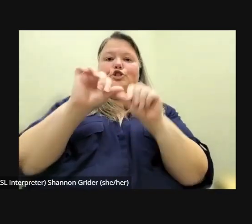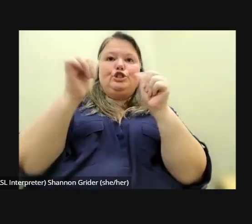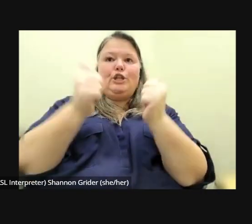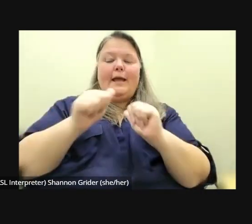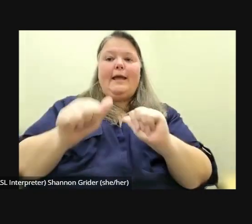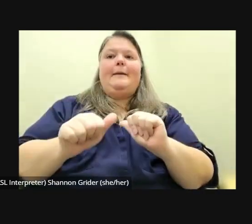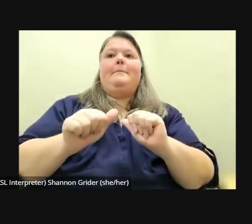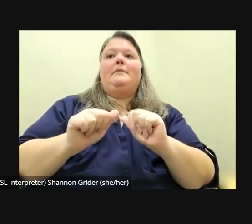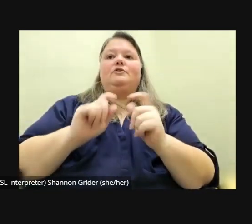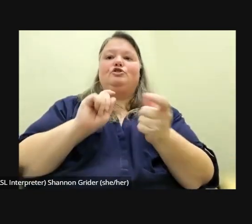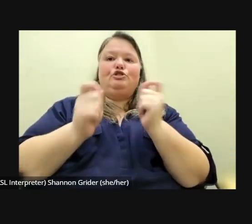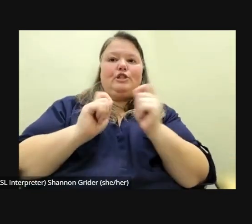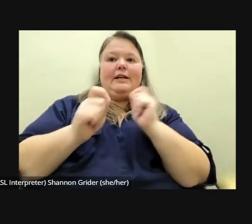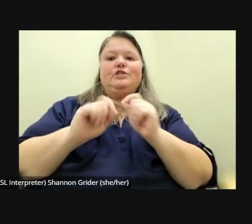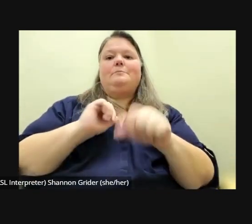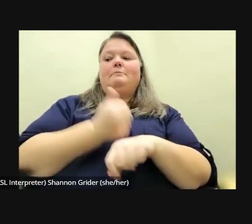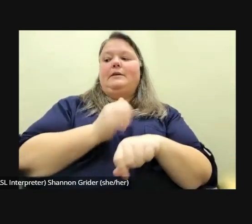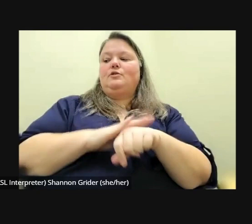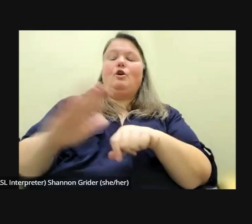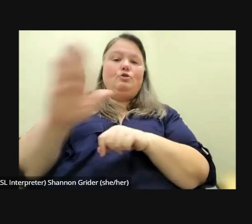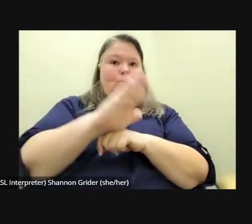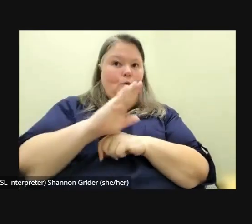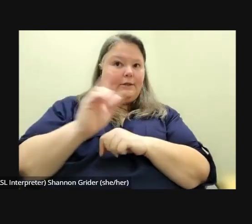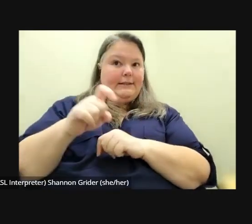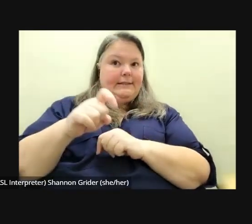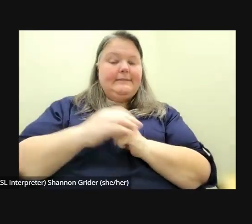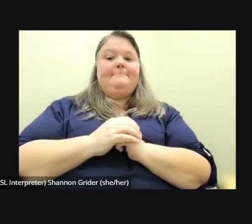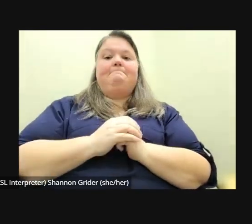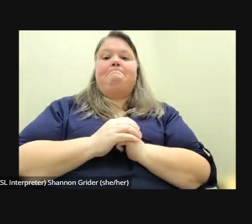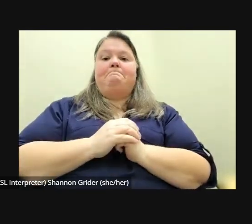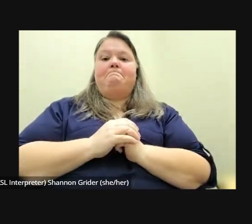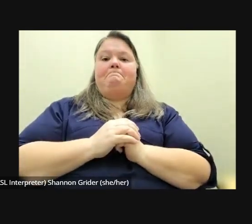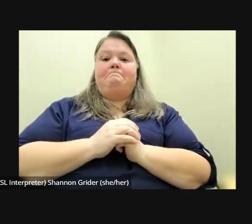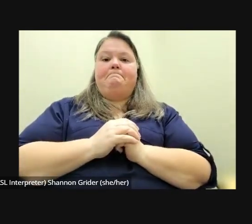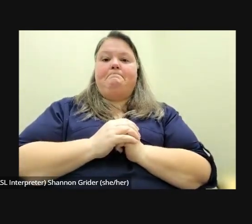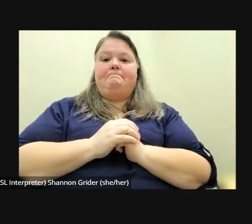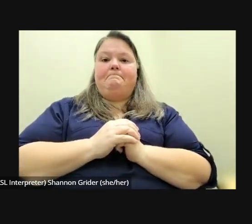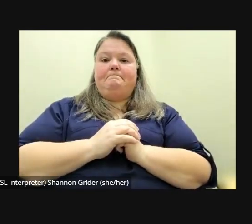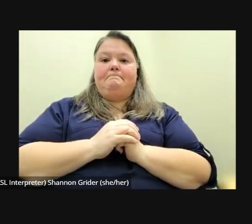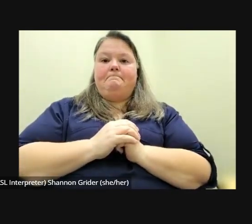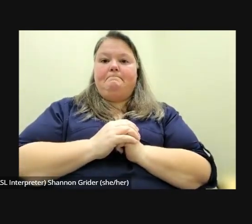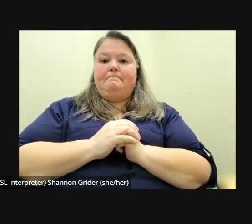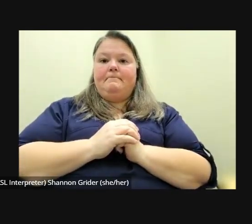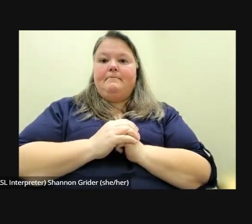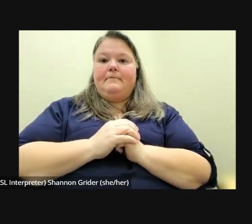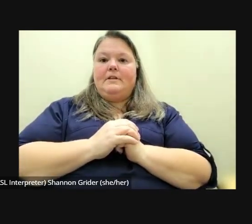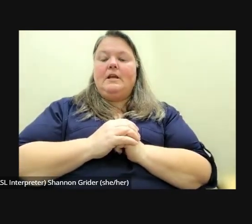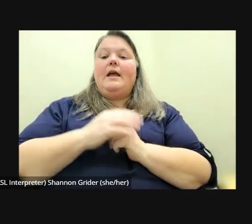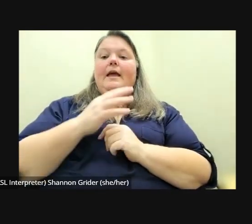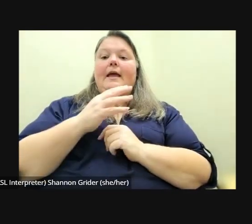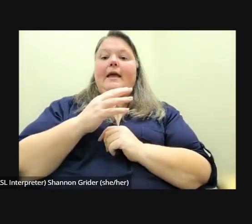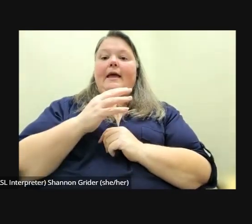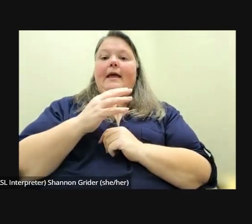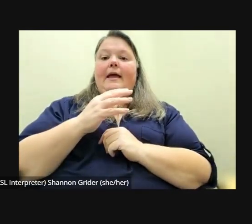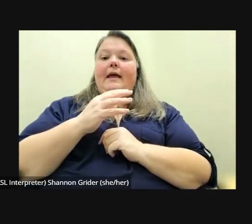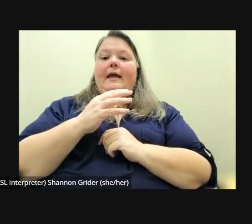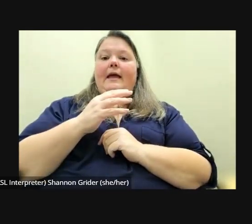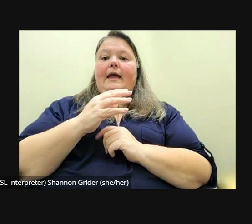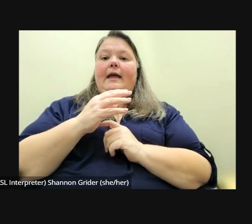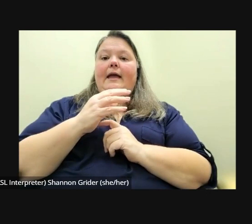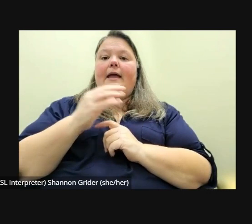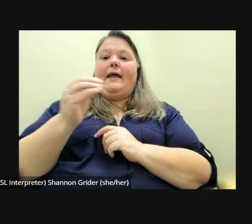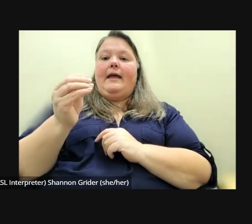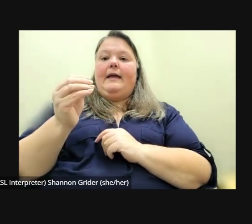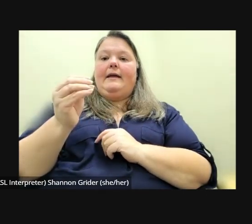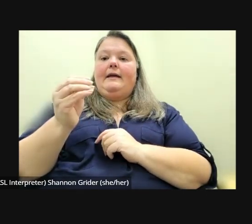you need. A lot of these contractual items were developed before we knew we were going to get a CGSA grant and before a lot